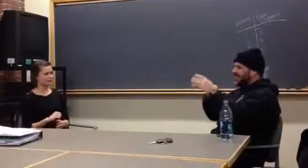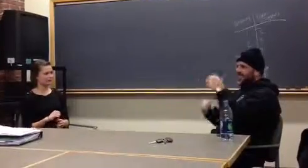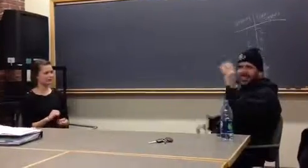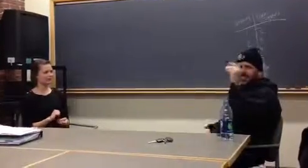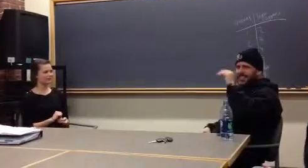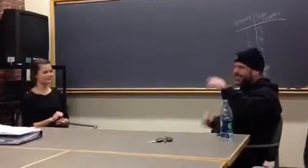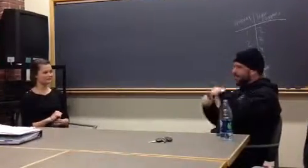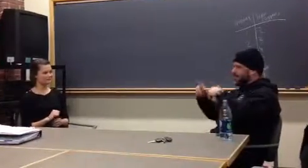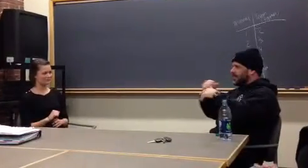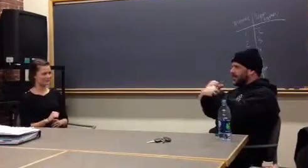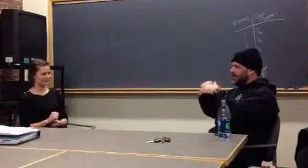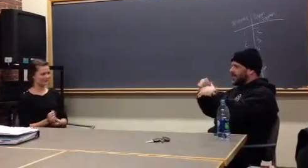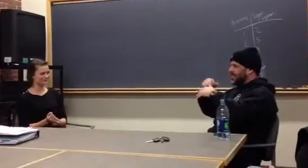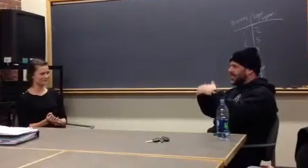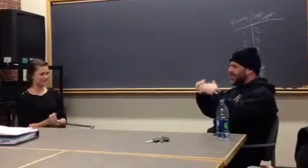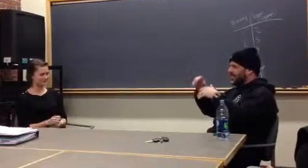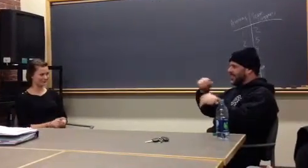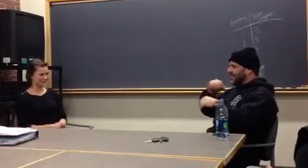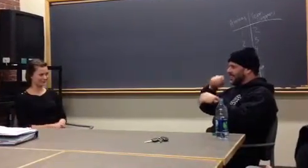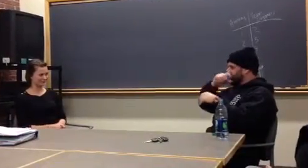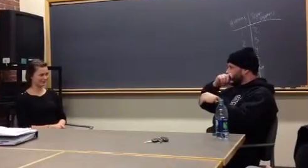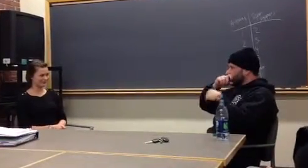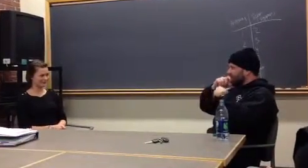there's a lot of different types of fumbles.